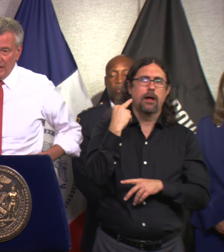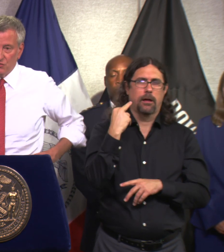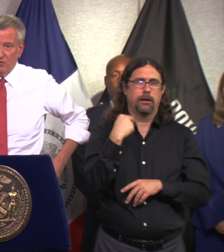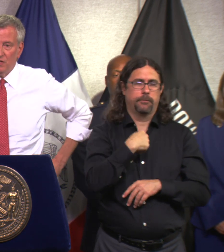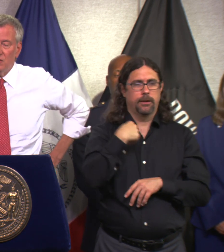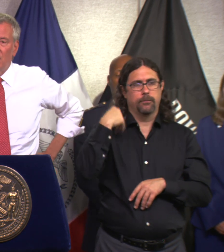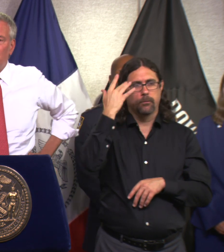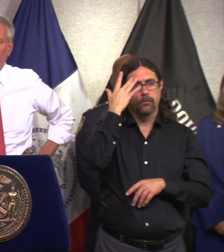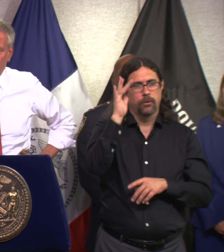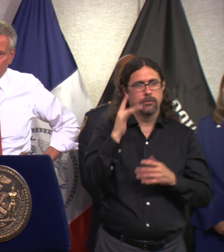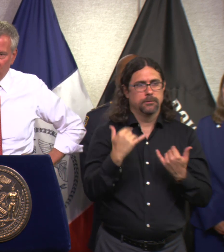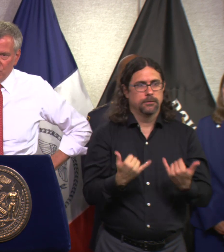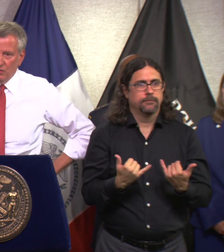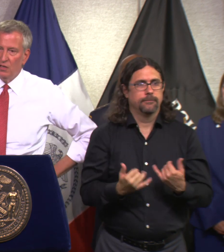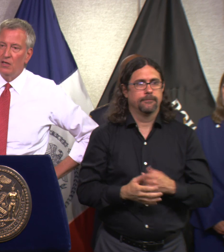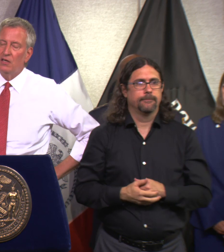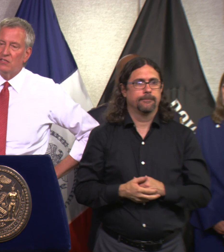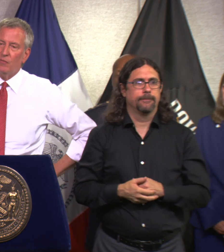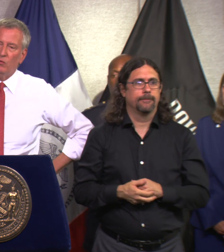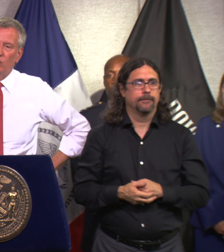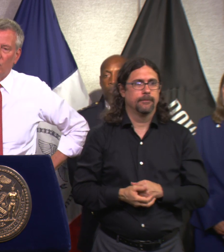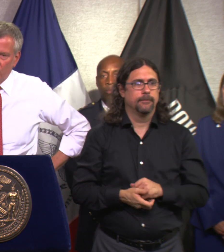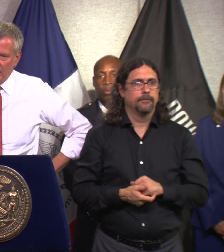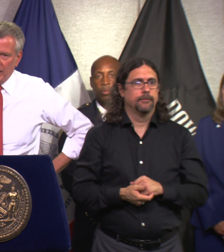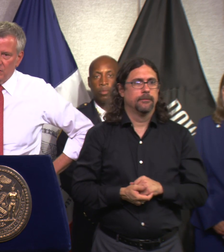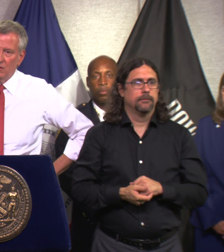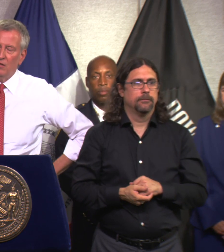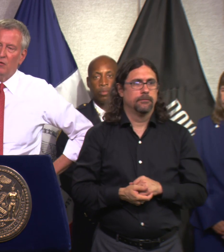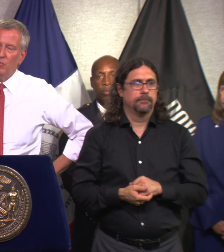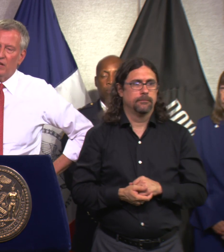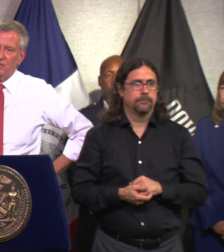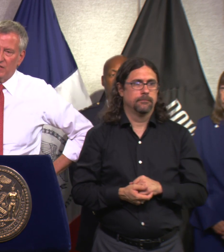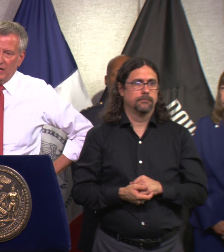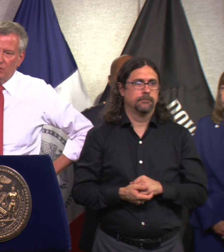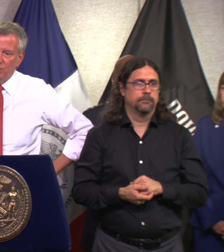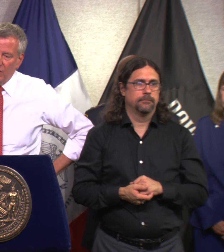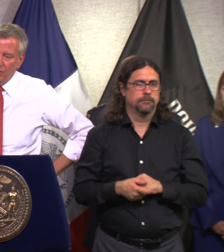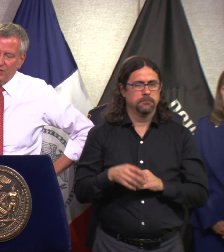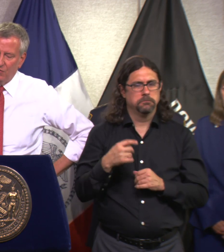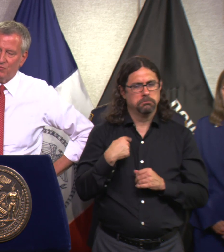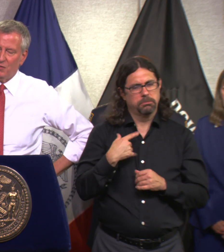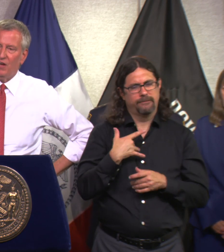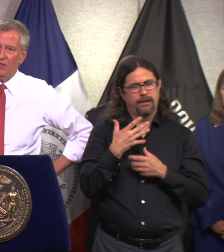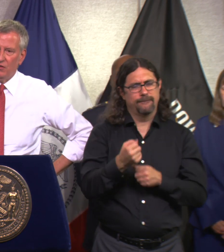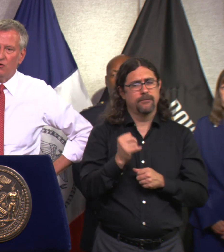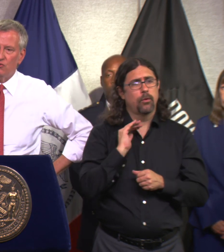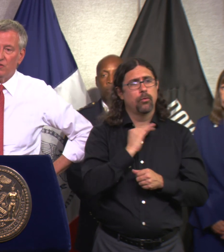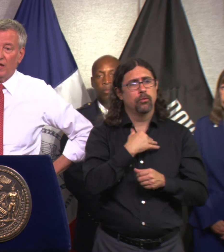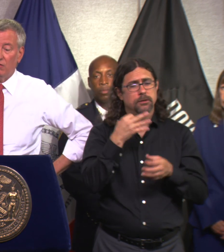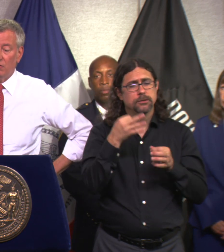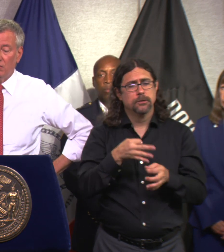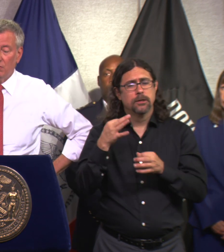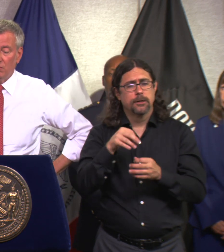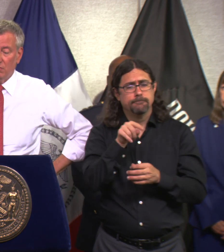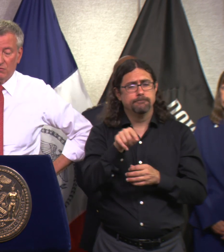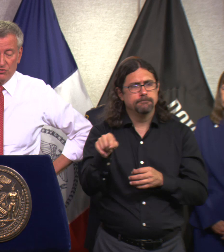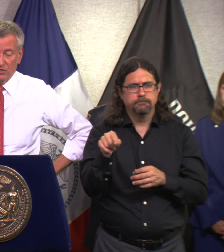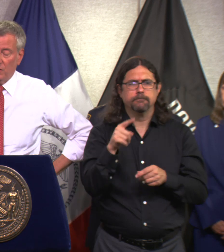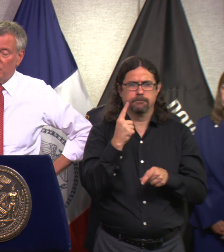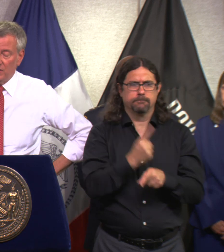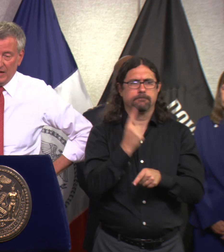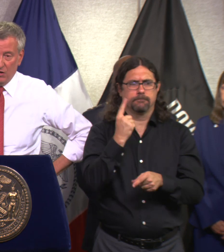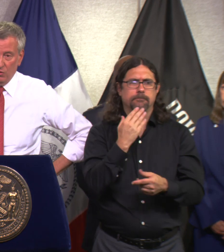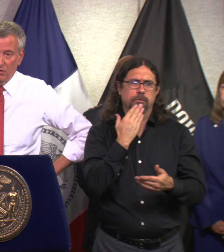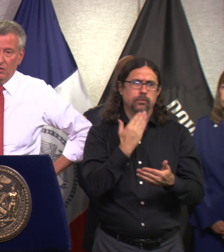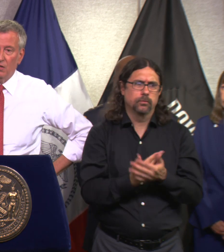So the answer is, fair question, something we will look at, but I stand very comfortably by the notion that